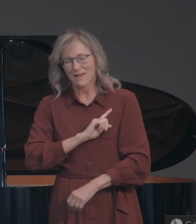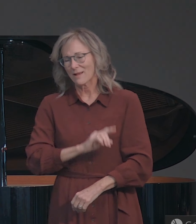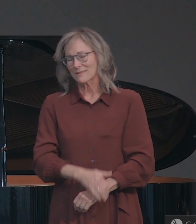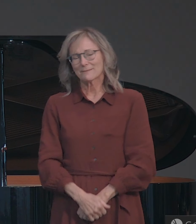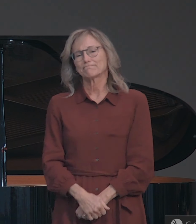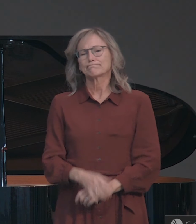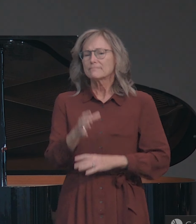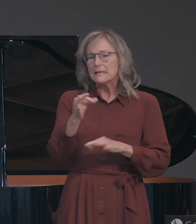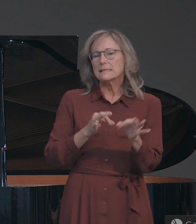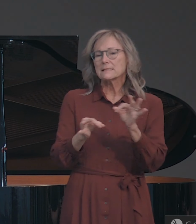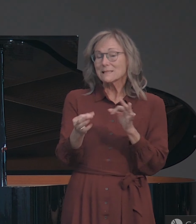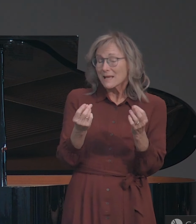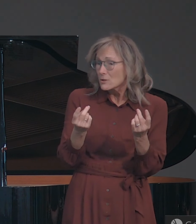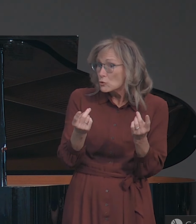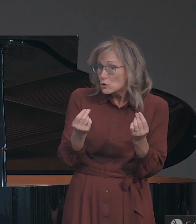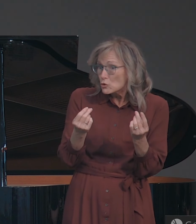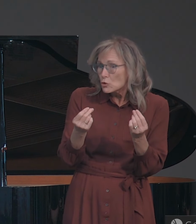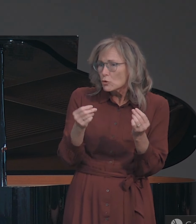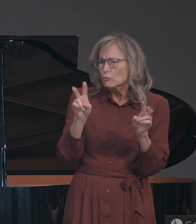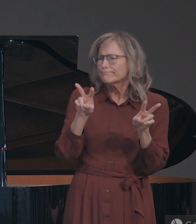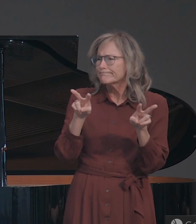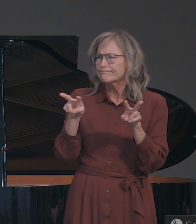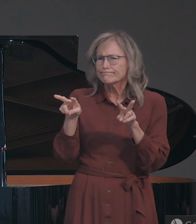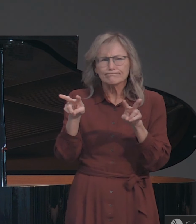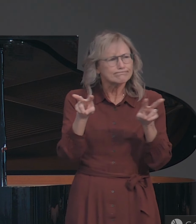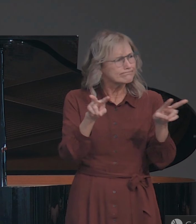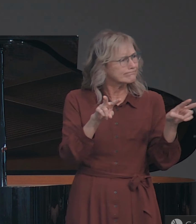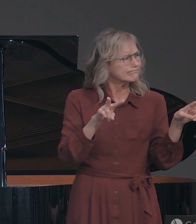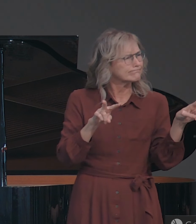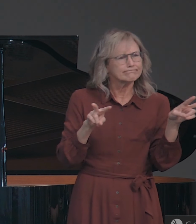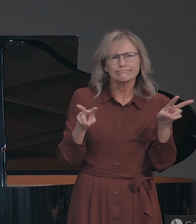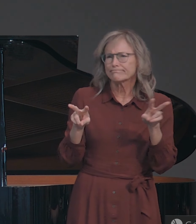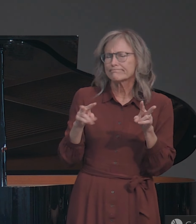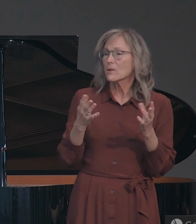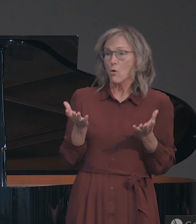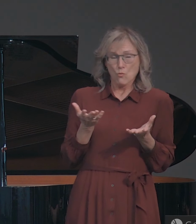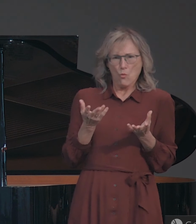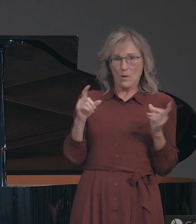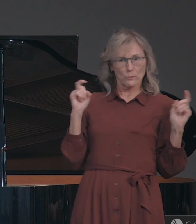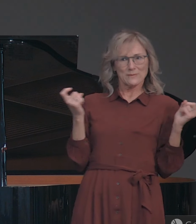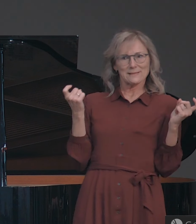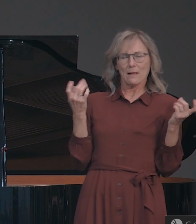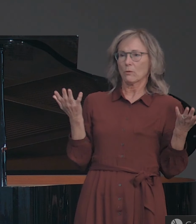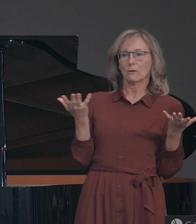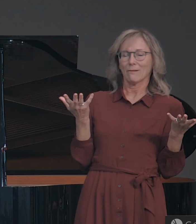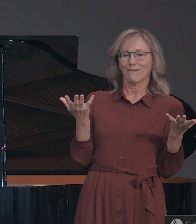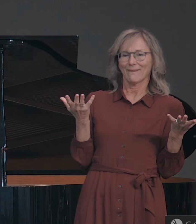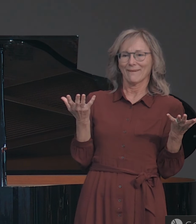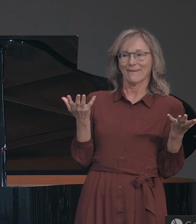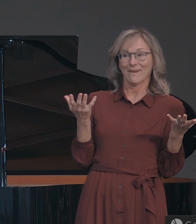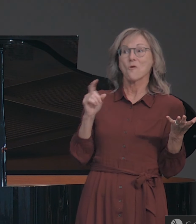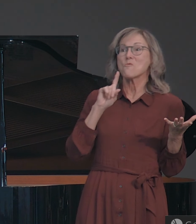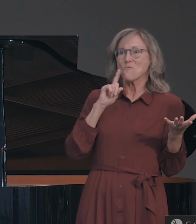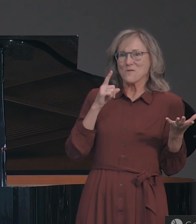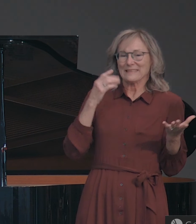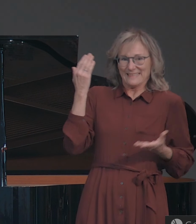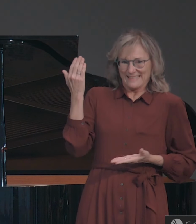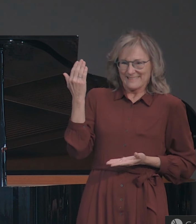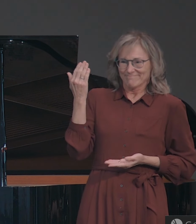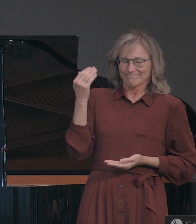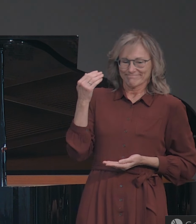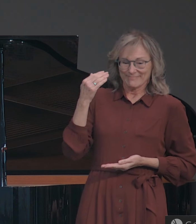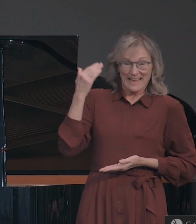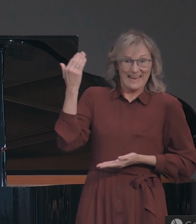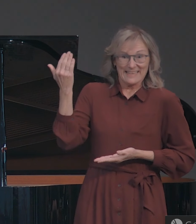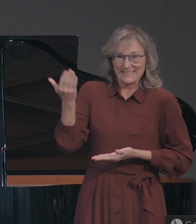Please instead just watch and listen, because what we're celebrating is really an invitation for you to do something better than eat a